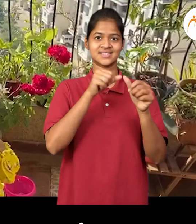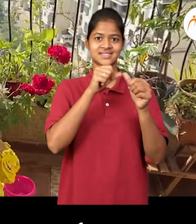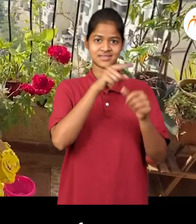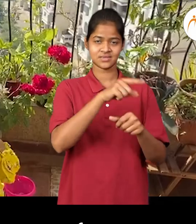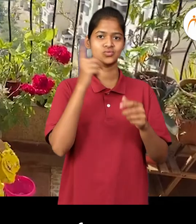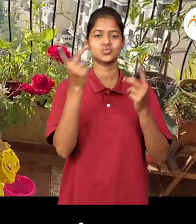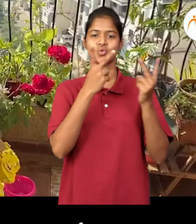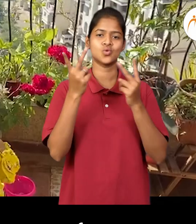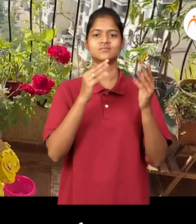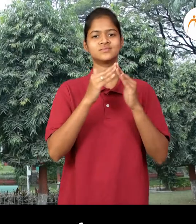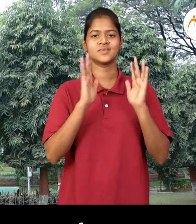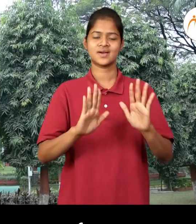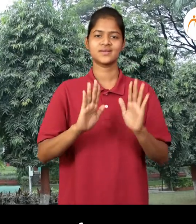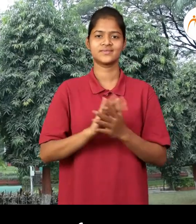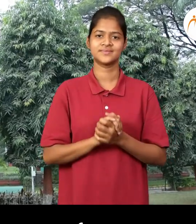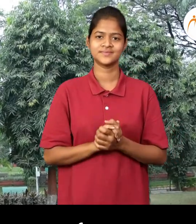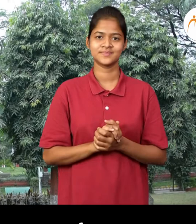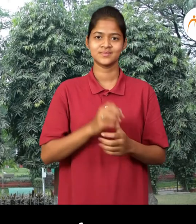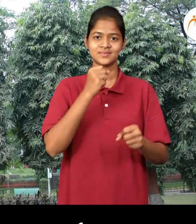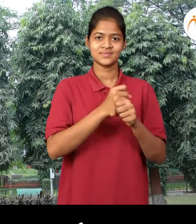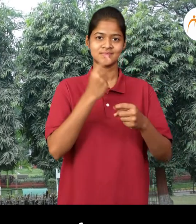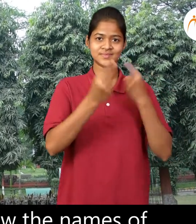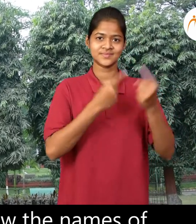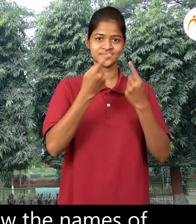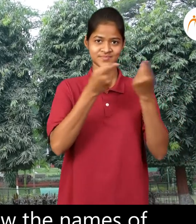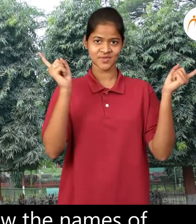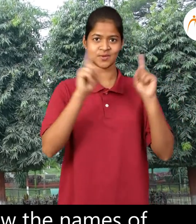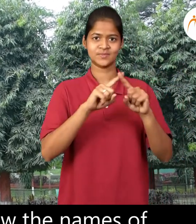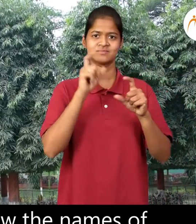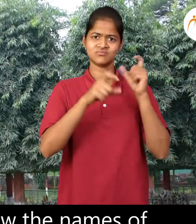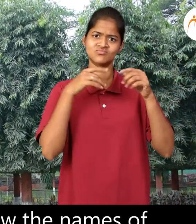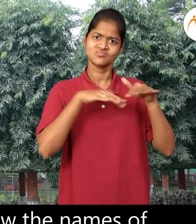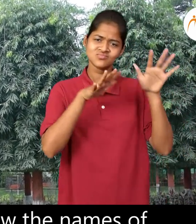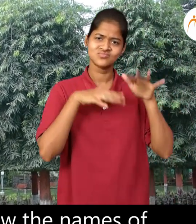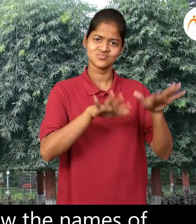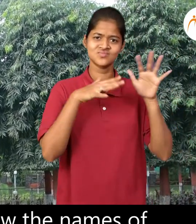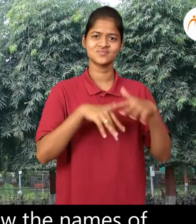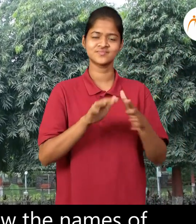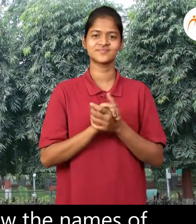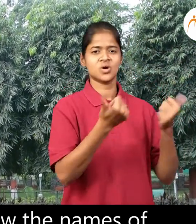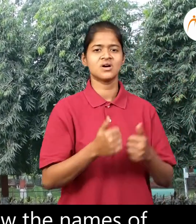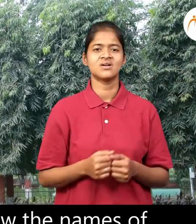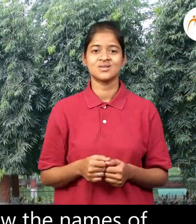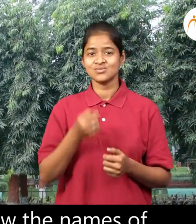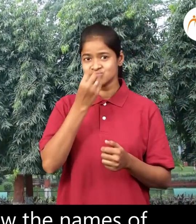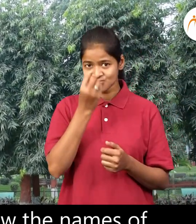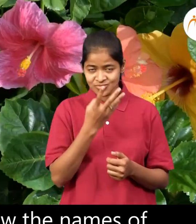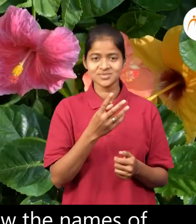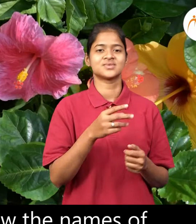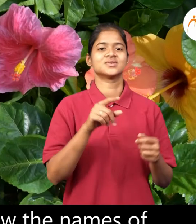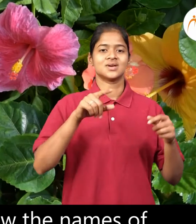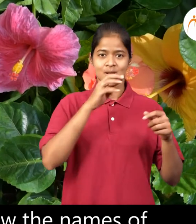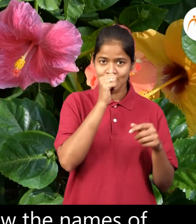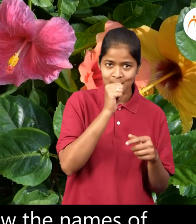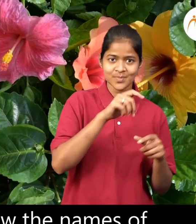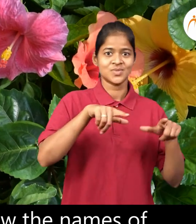aria's village was for everyone you came to know the names of flowers and fruits